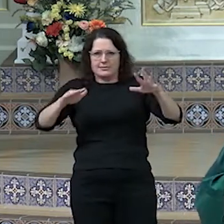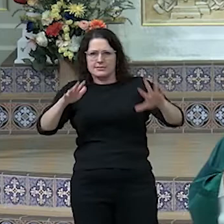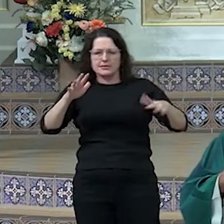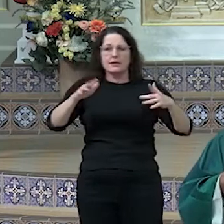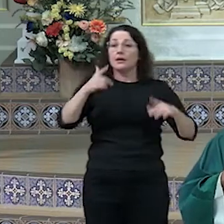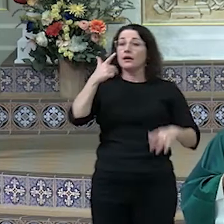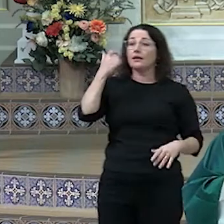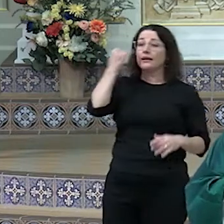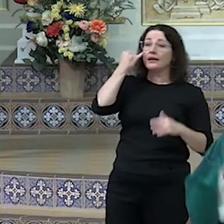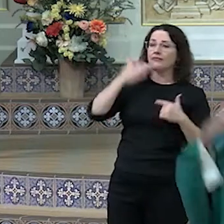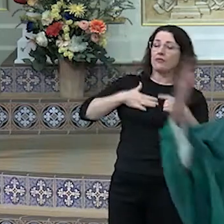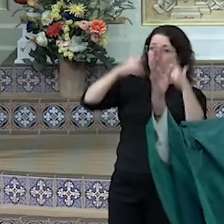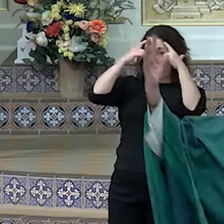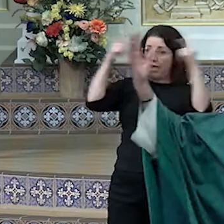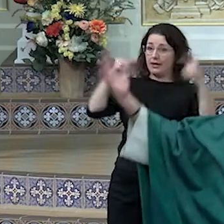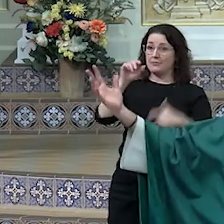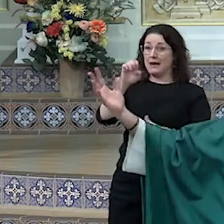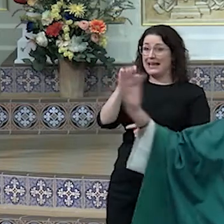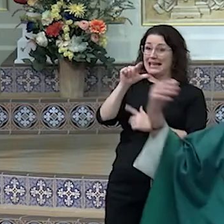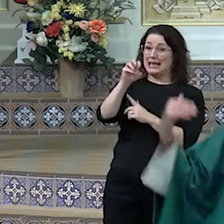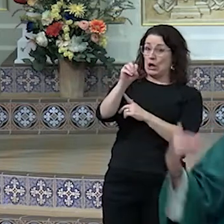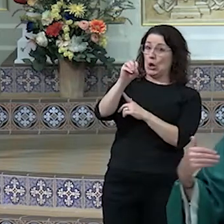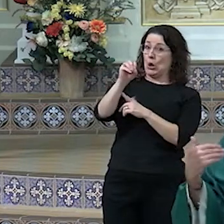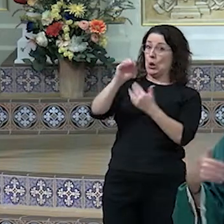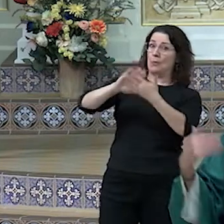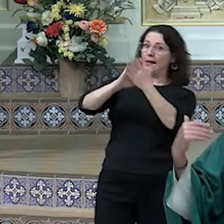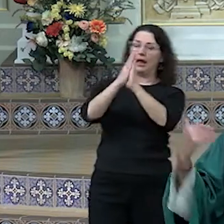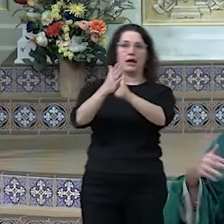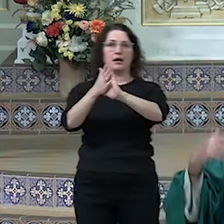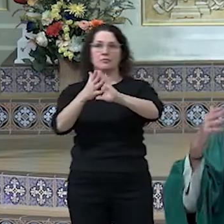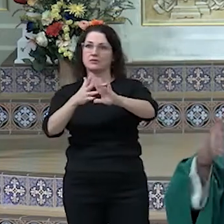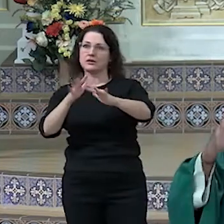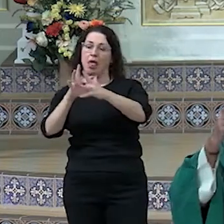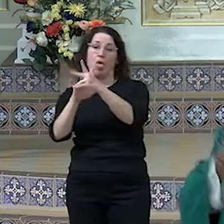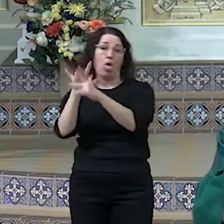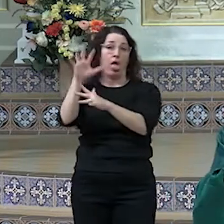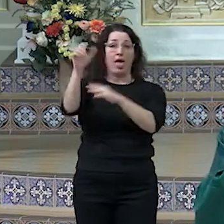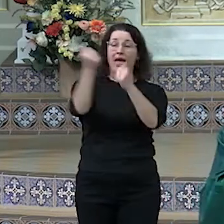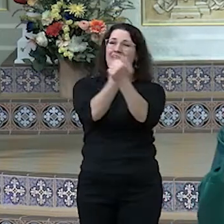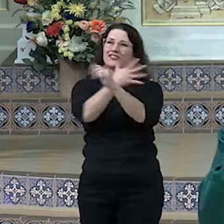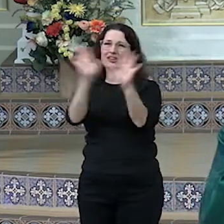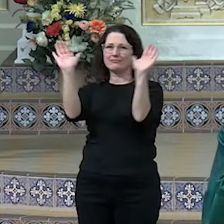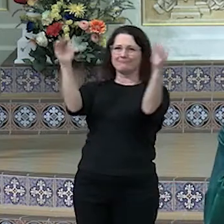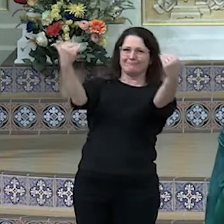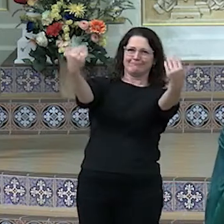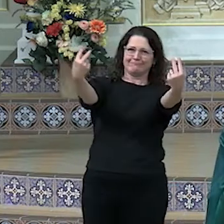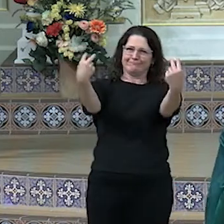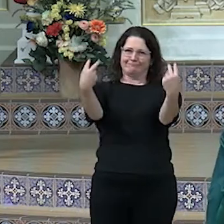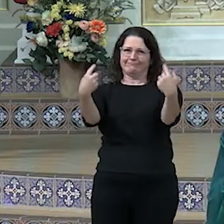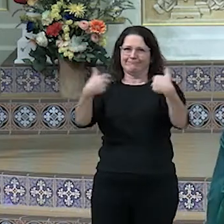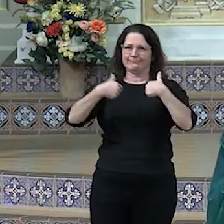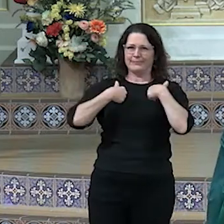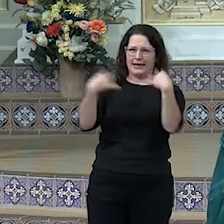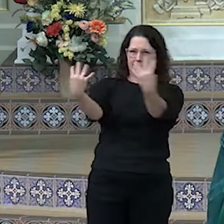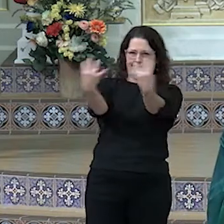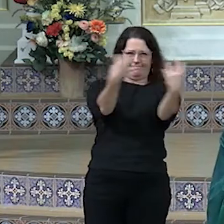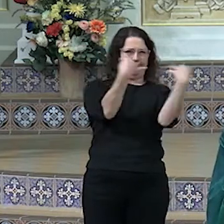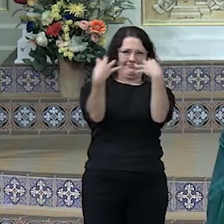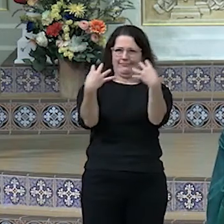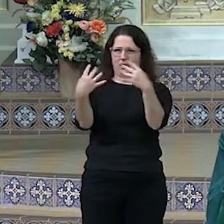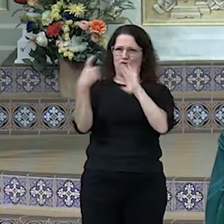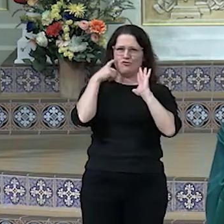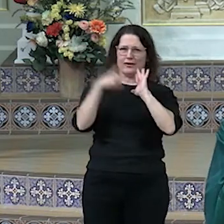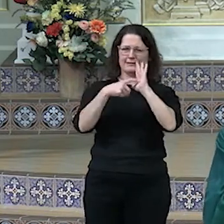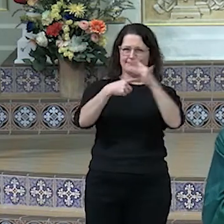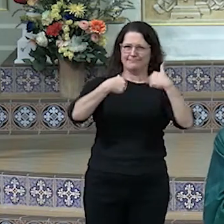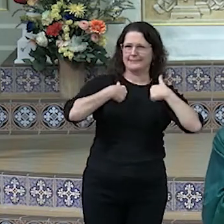Because if ego runs rampant, if I just simply make it all about being recognized